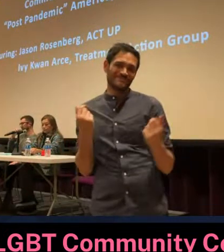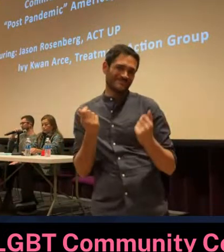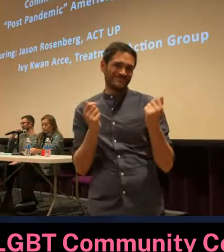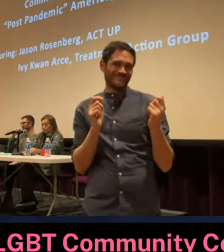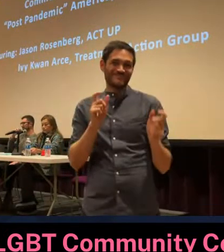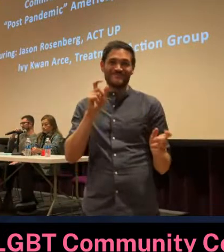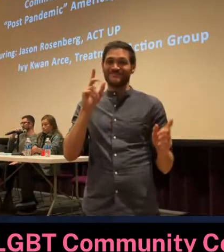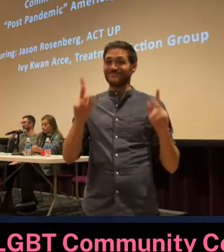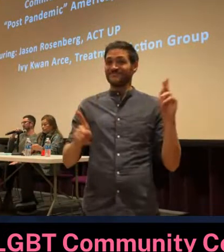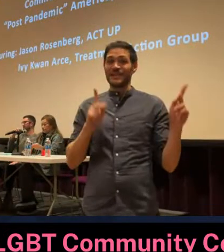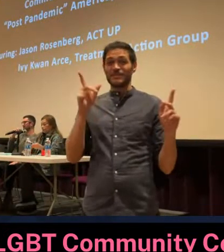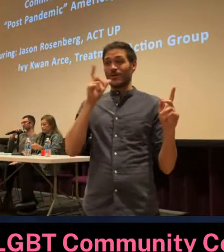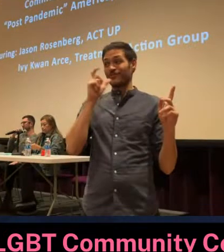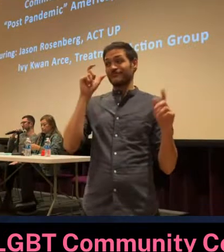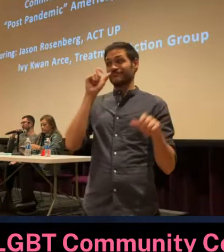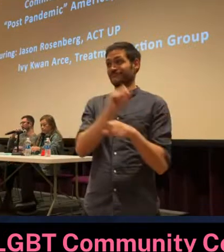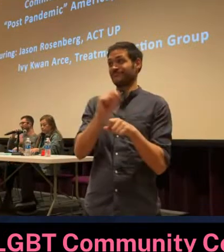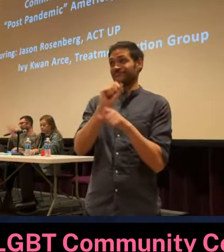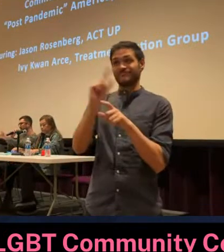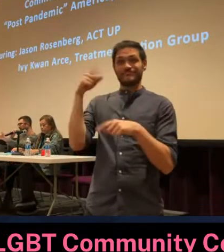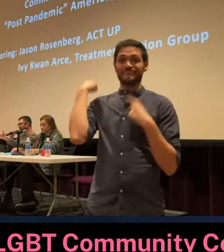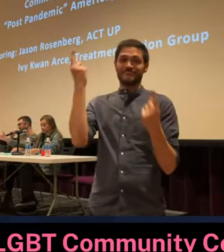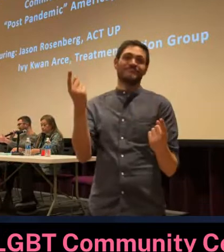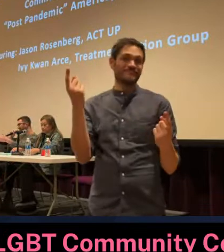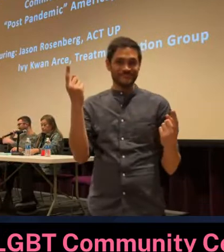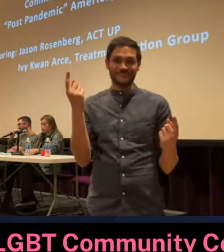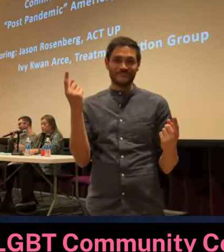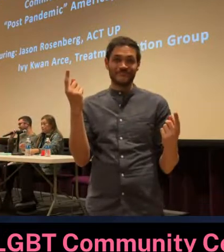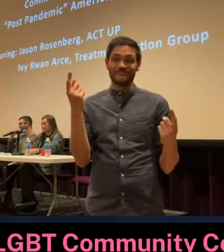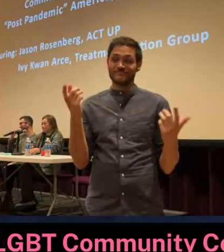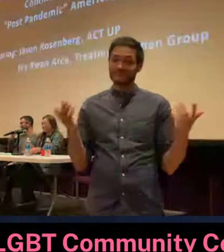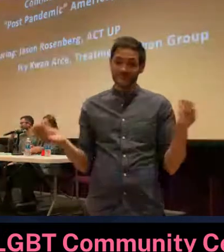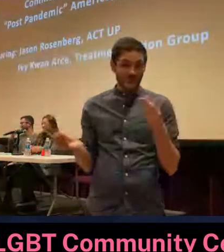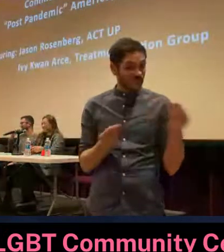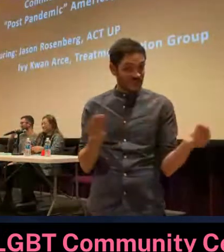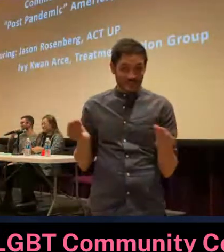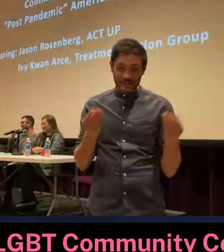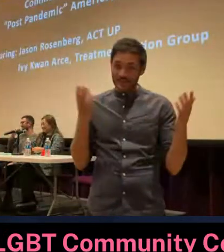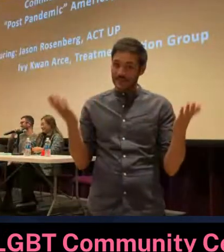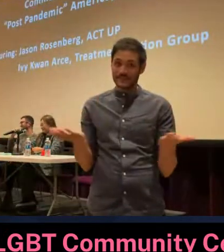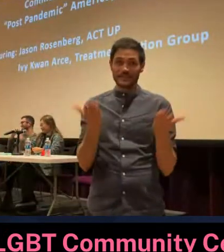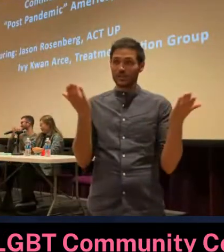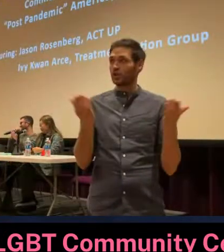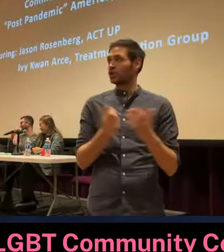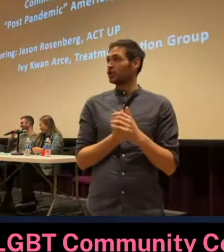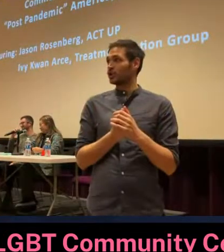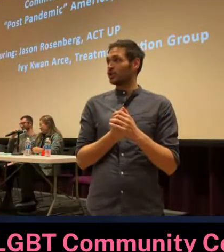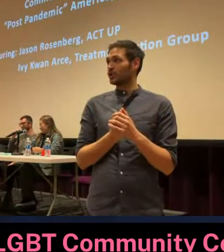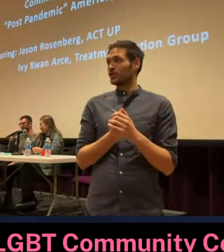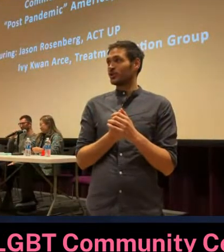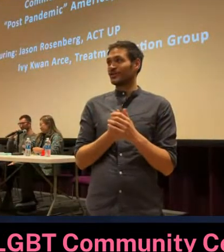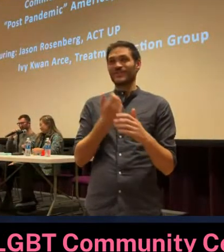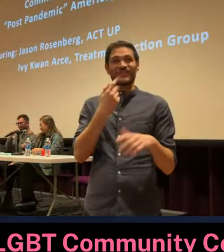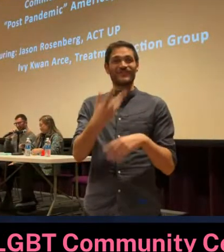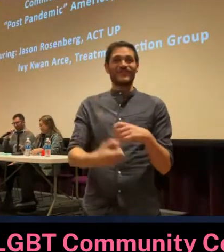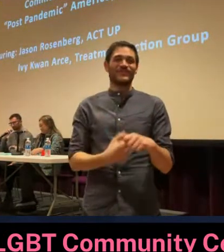folks that have been here. Anne has facilitated here so many years